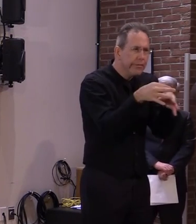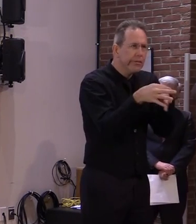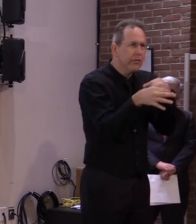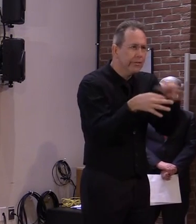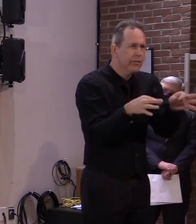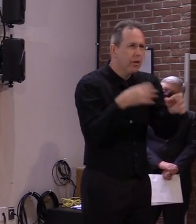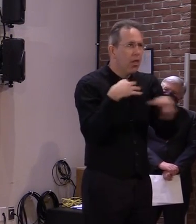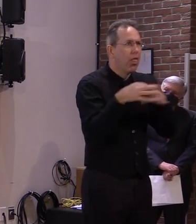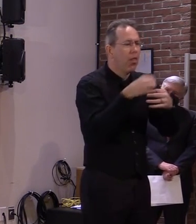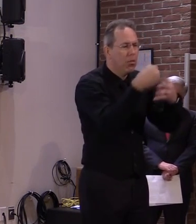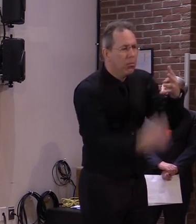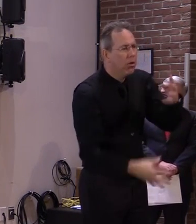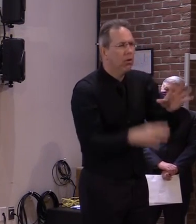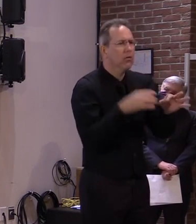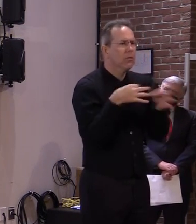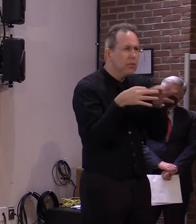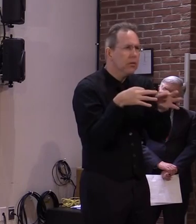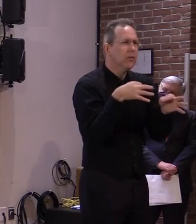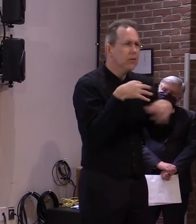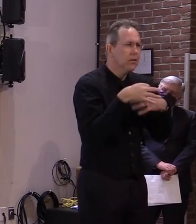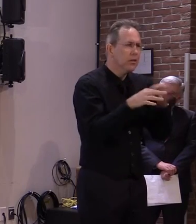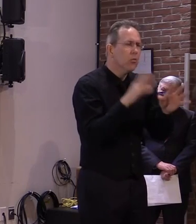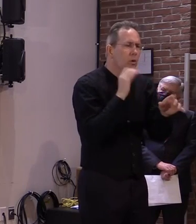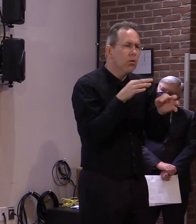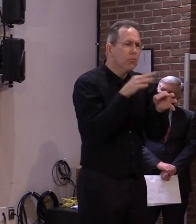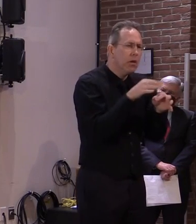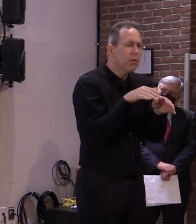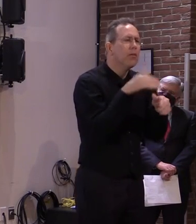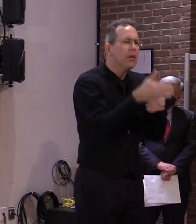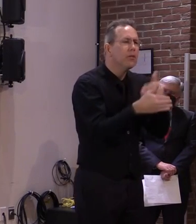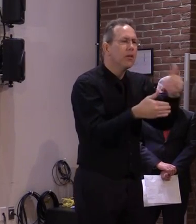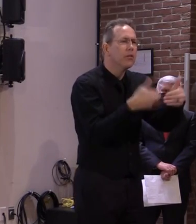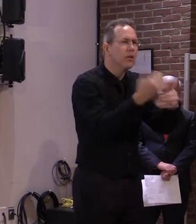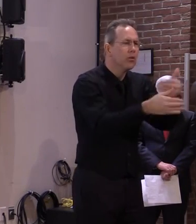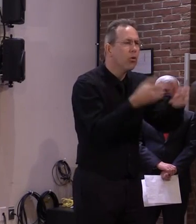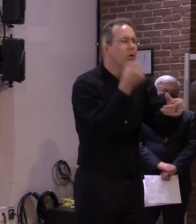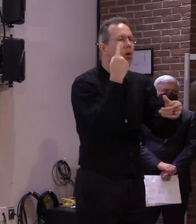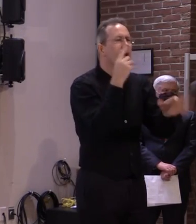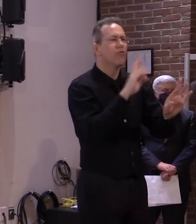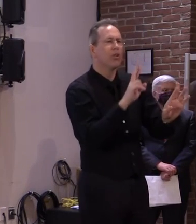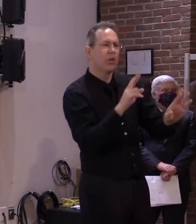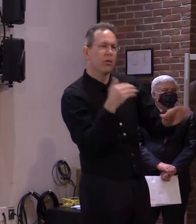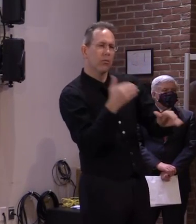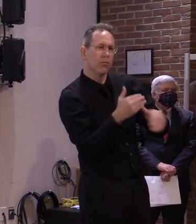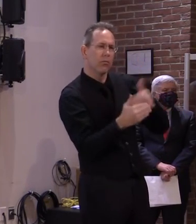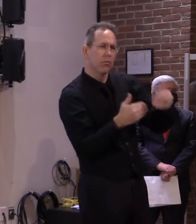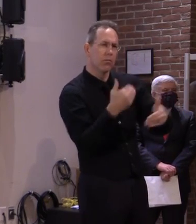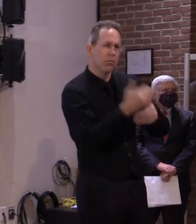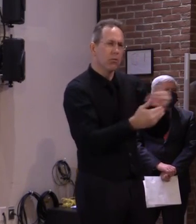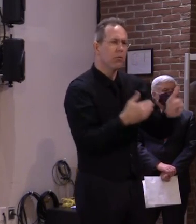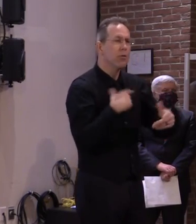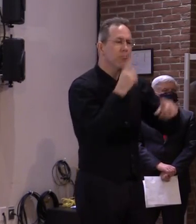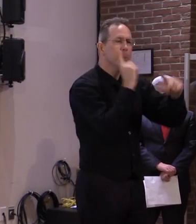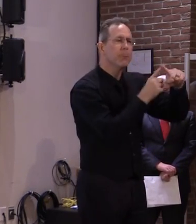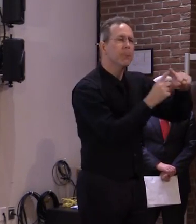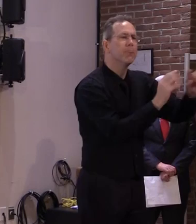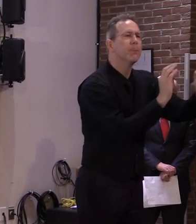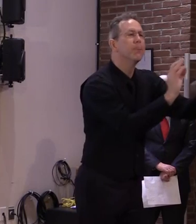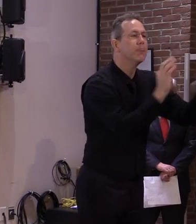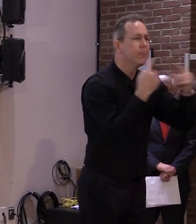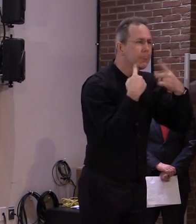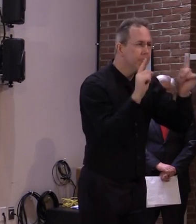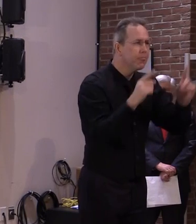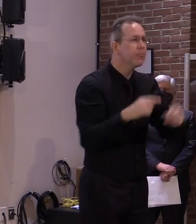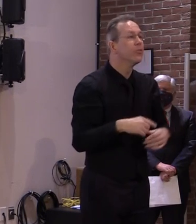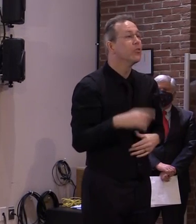further details on these questions in the coming days. But having said that, effective immediately, effective today, anyone who's